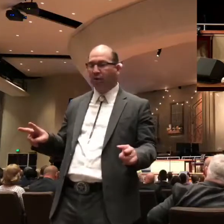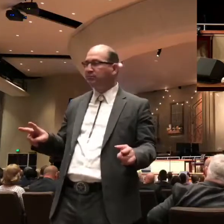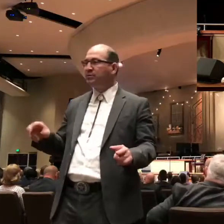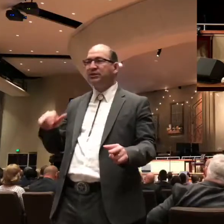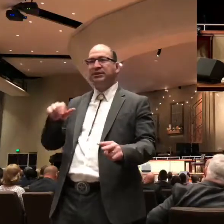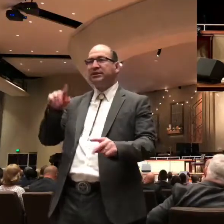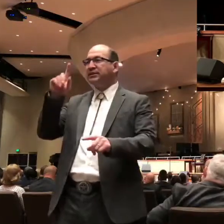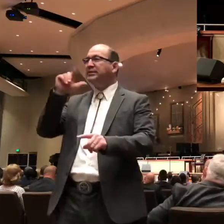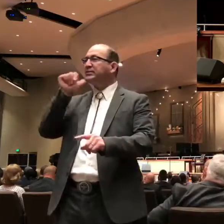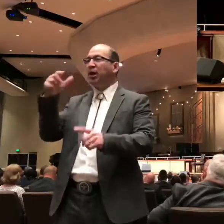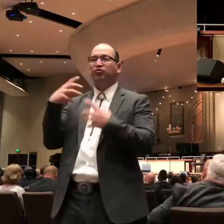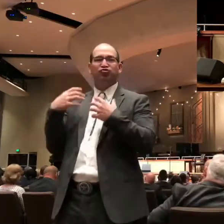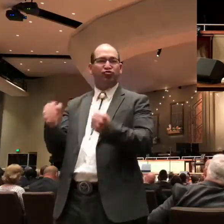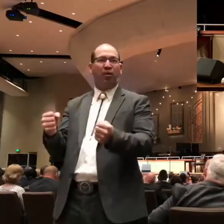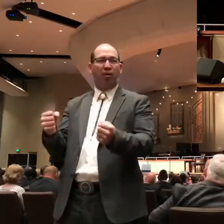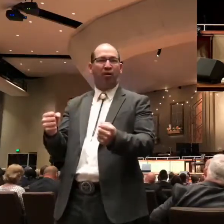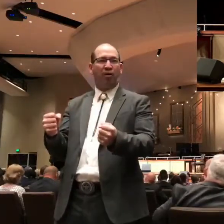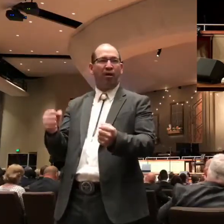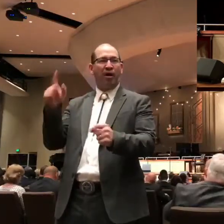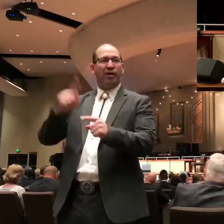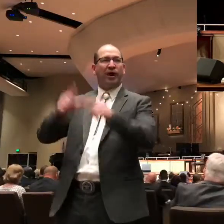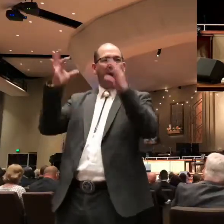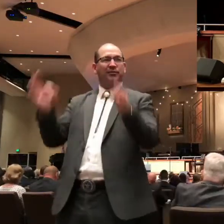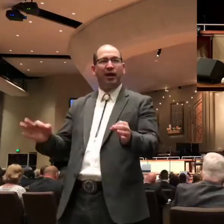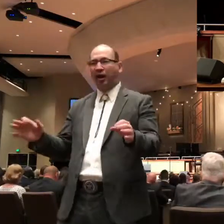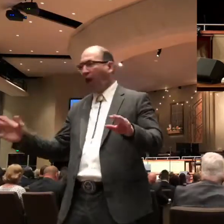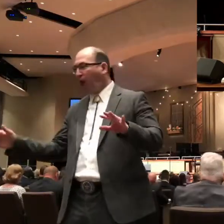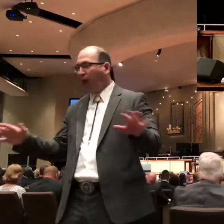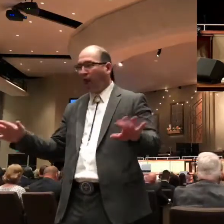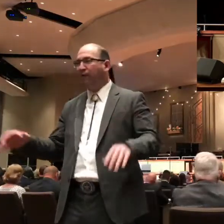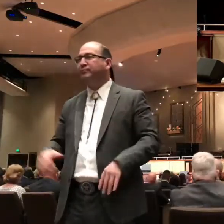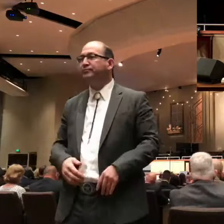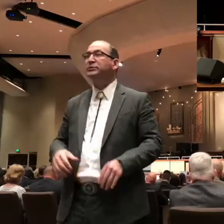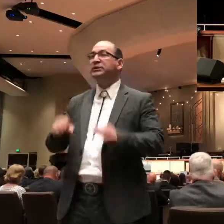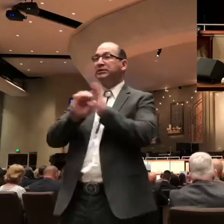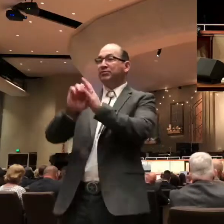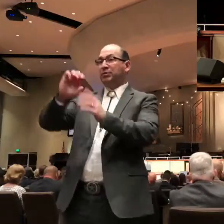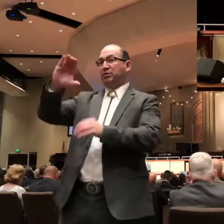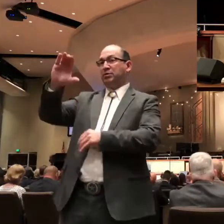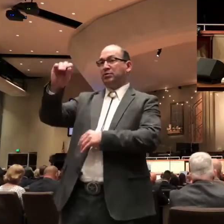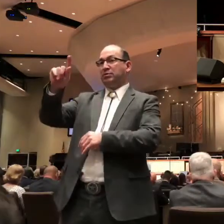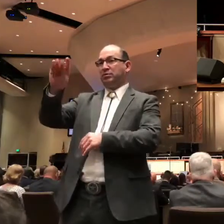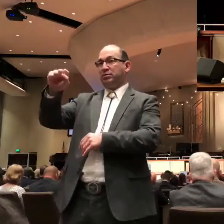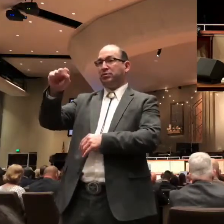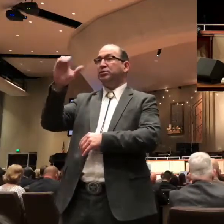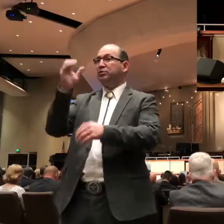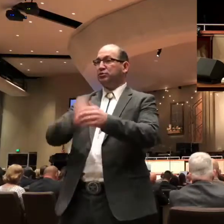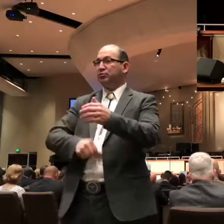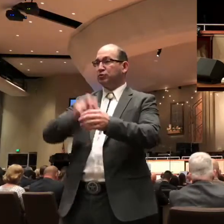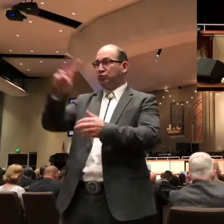to Colossians chapter 2 and verse 7. Colossians chapter 2 and verse 7.